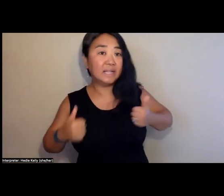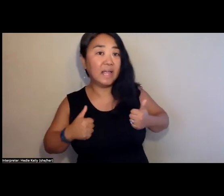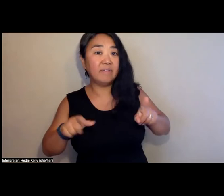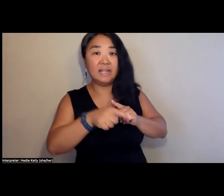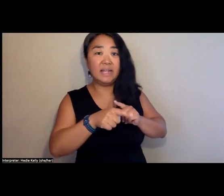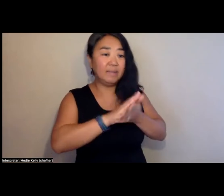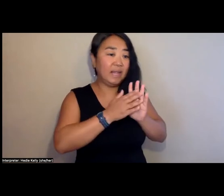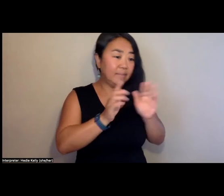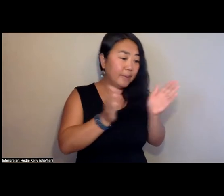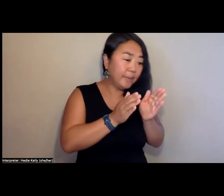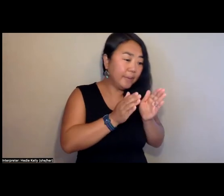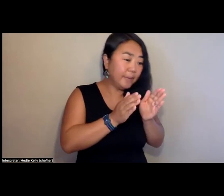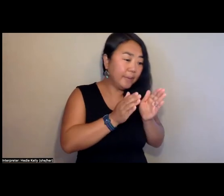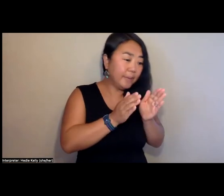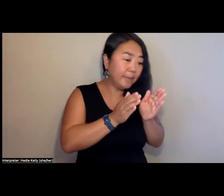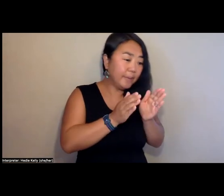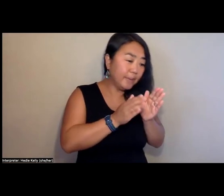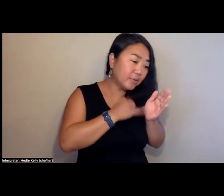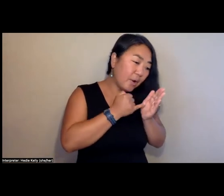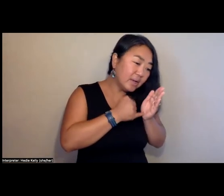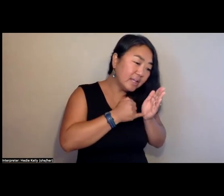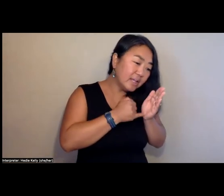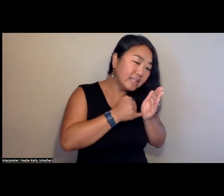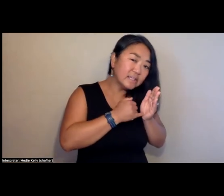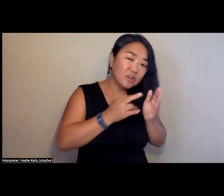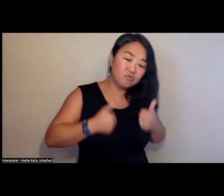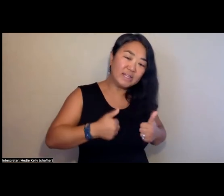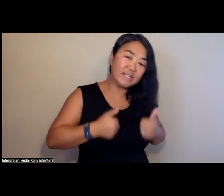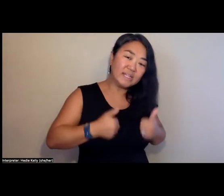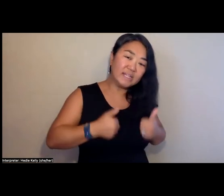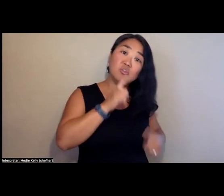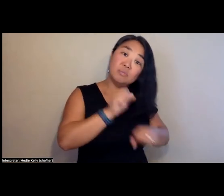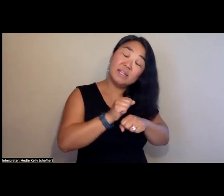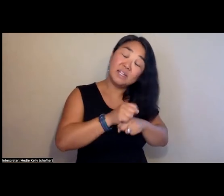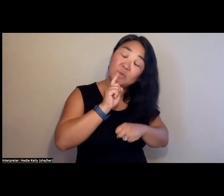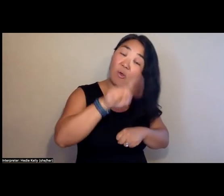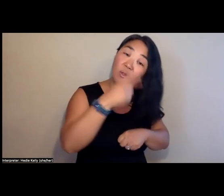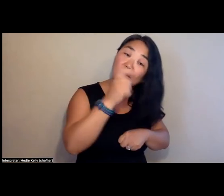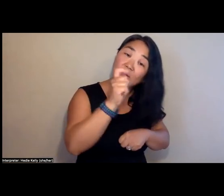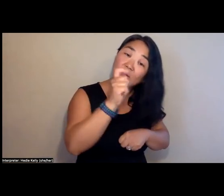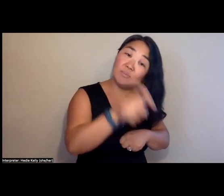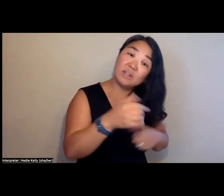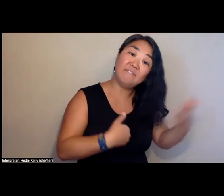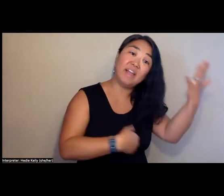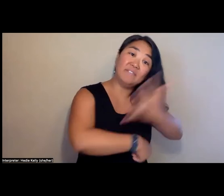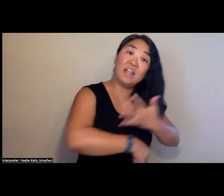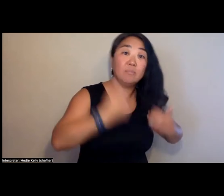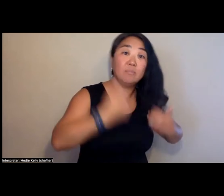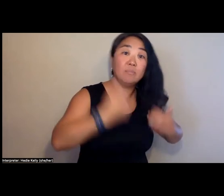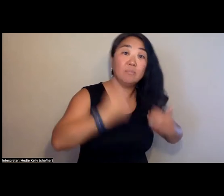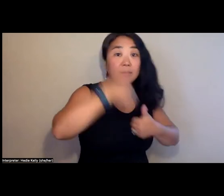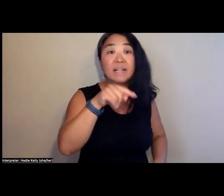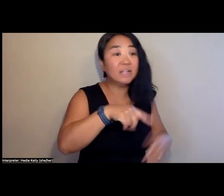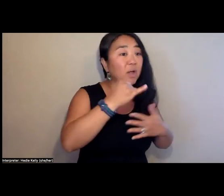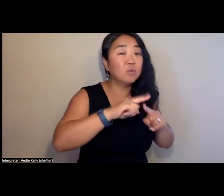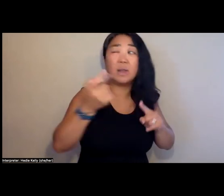personal artist residency project that ironically was supposed to only be 5 days. I picked this project when we were having bigger dreams. I said, friends, I tend